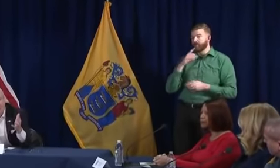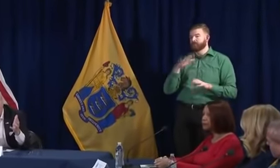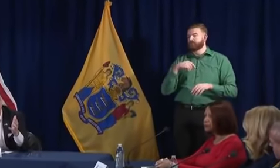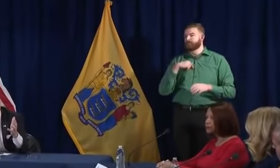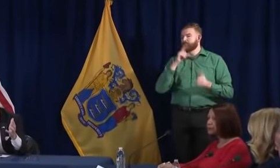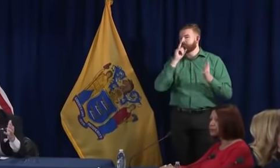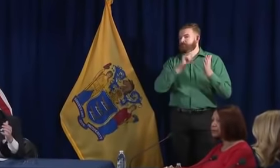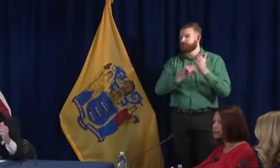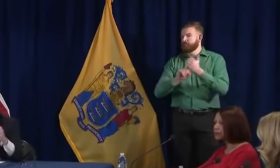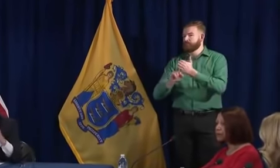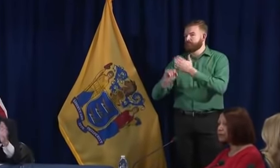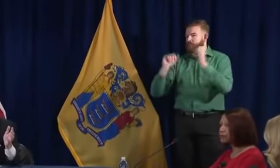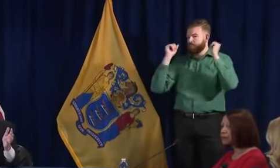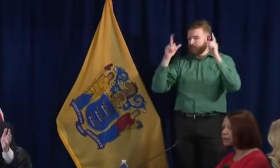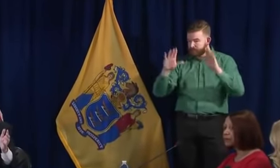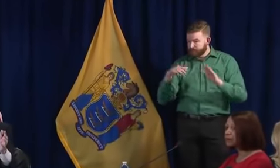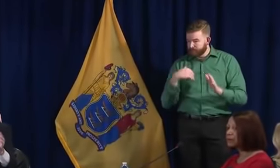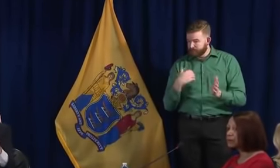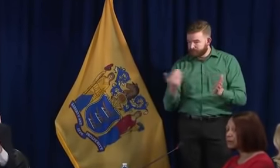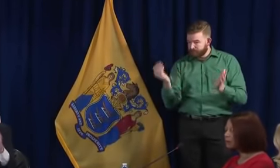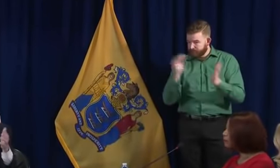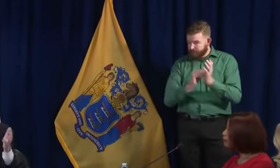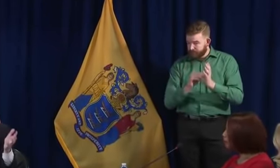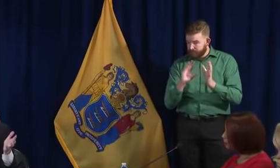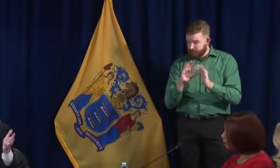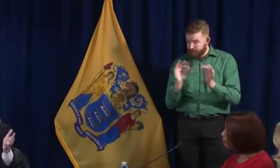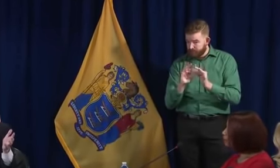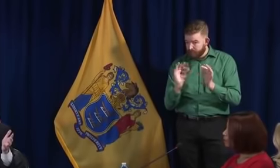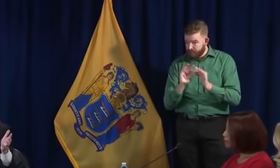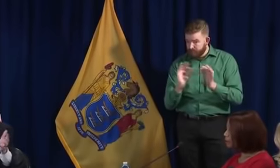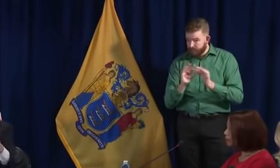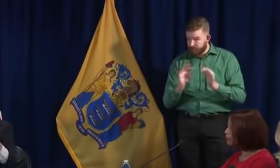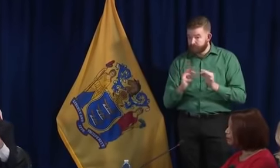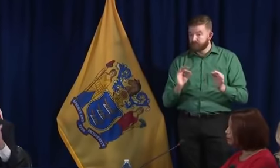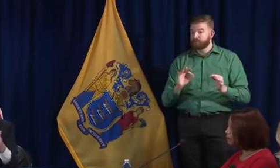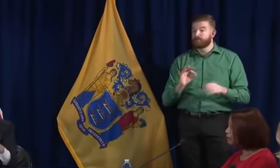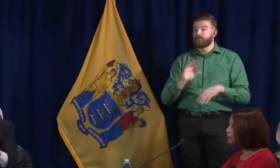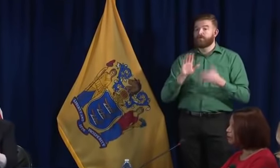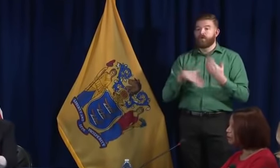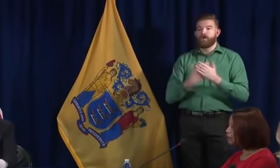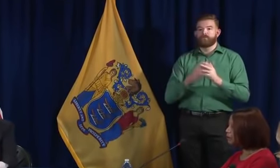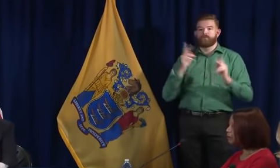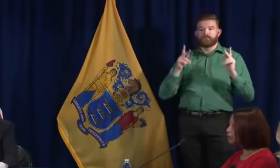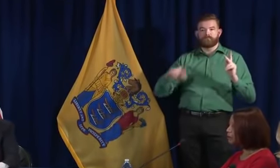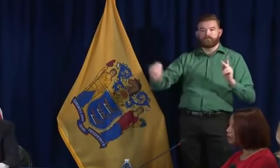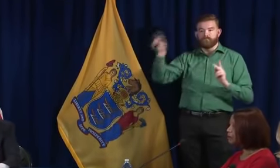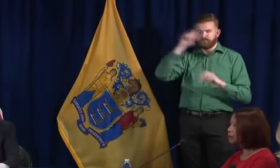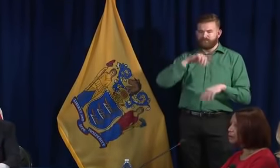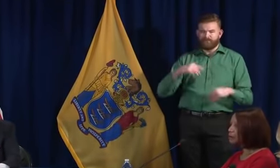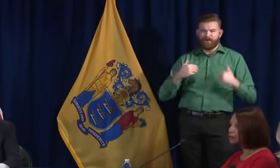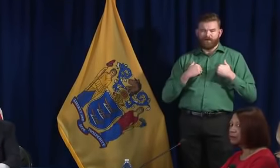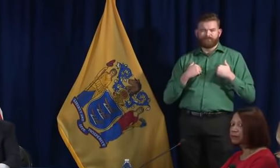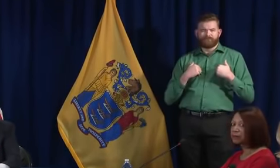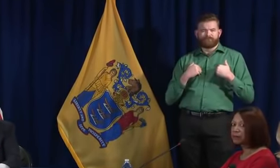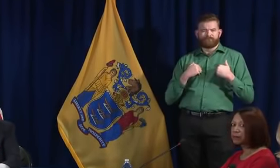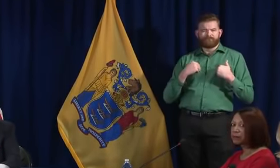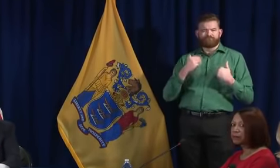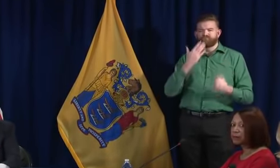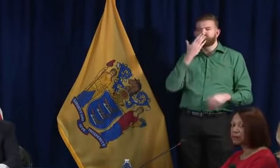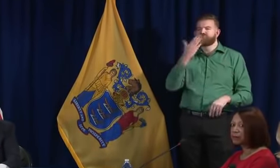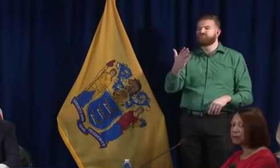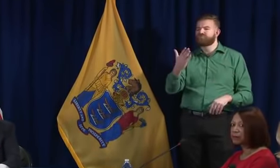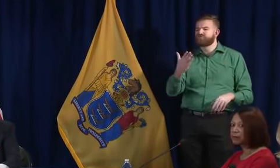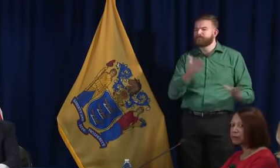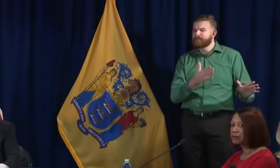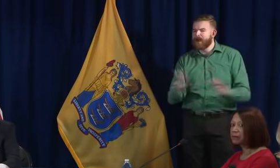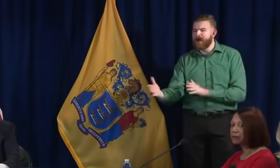repeat what I said yesterday. I haven't found one person whose heart's not in the right place, but at the end of the day, the buck stops with us, and we reserve